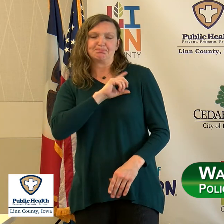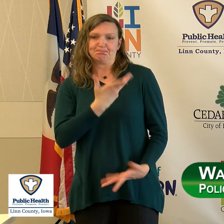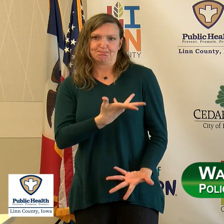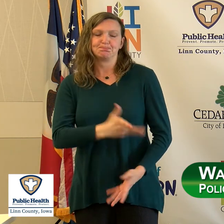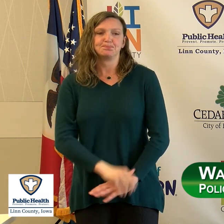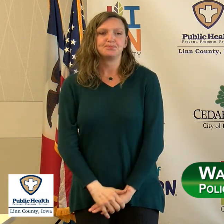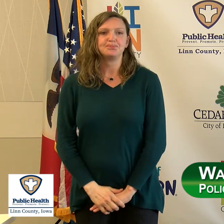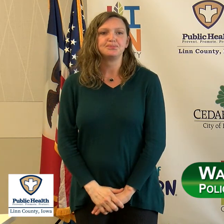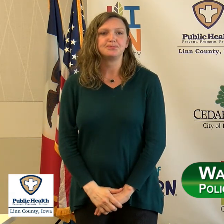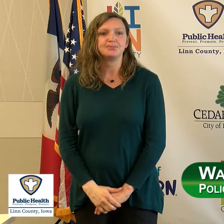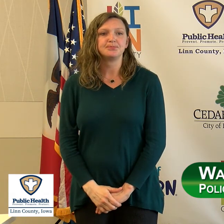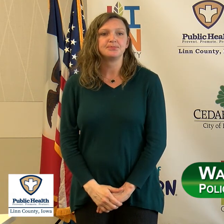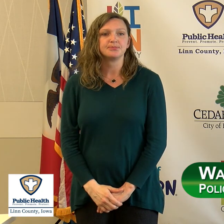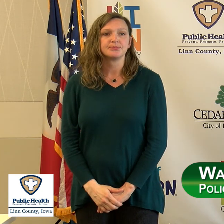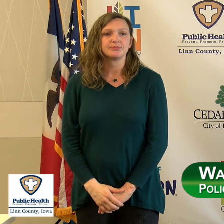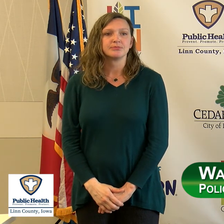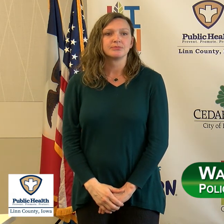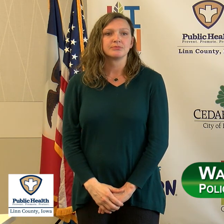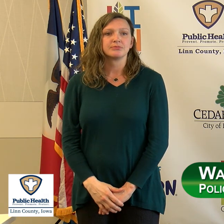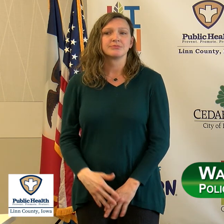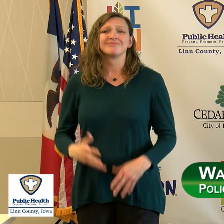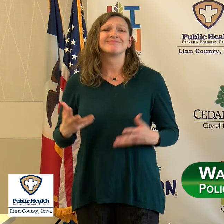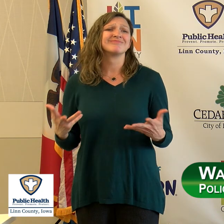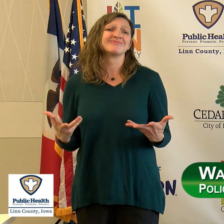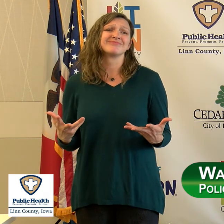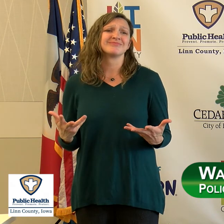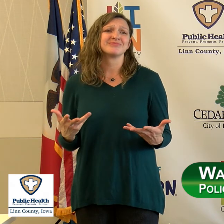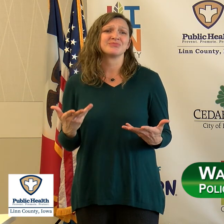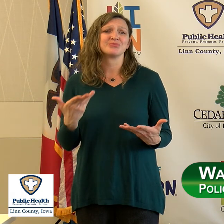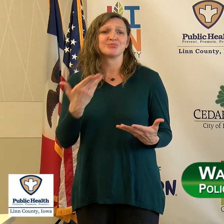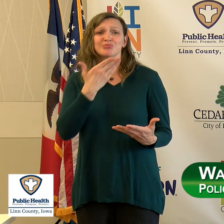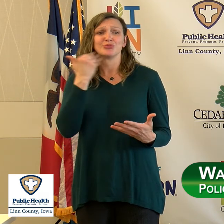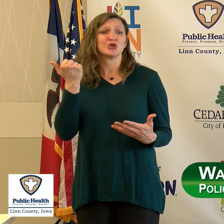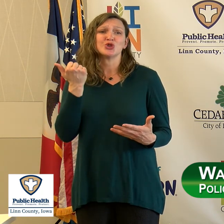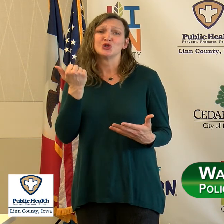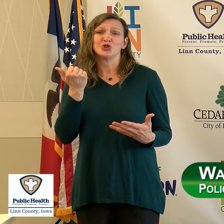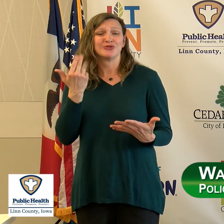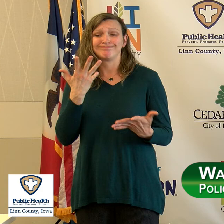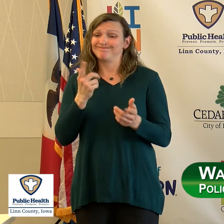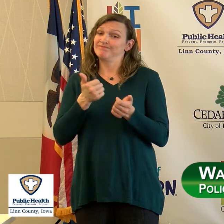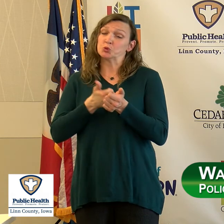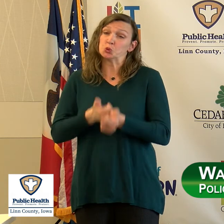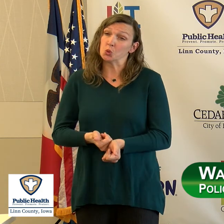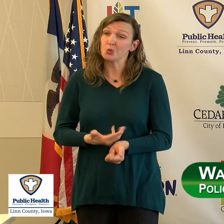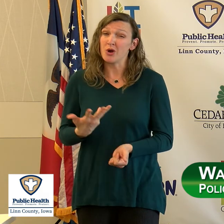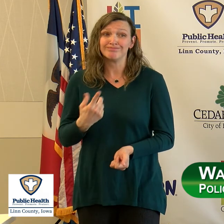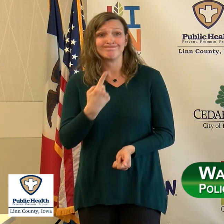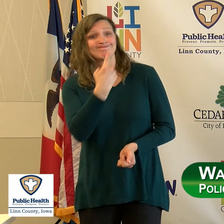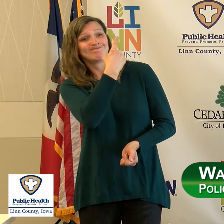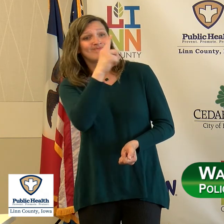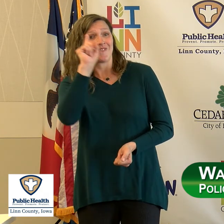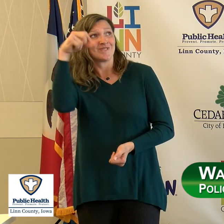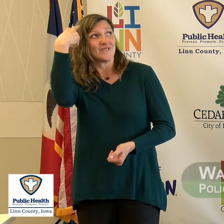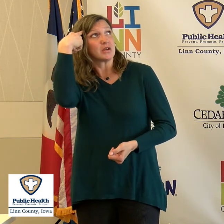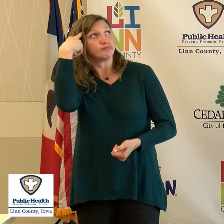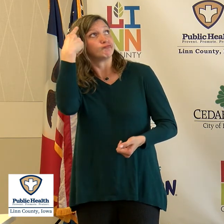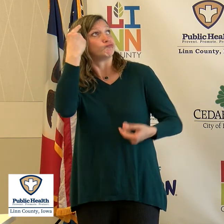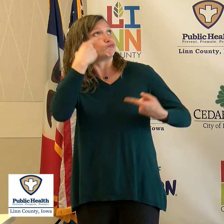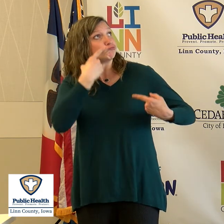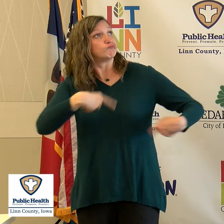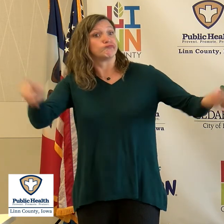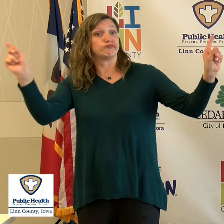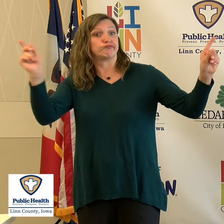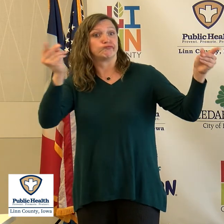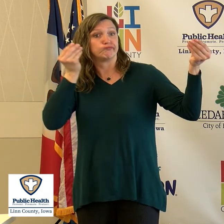To best comply with the provisions that Governor Reynolds issued today regarding her proclamation, City